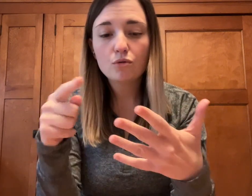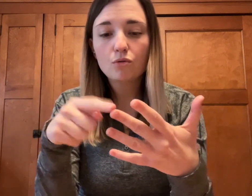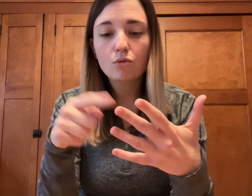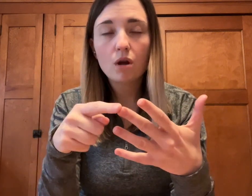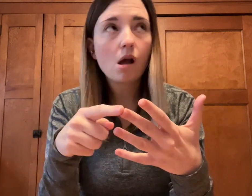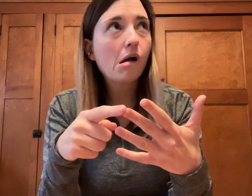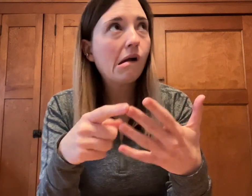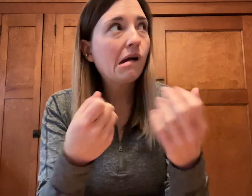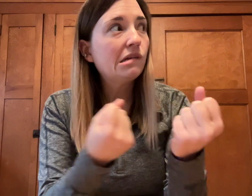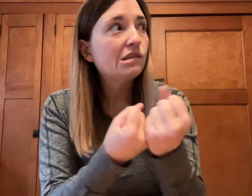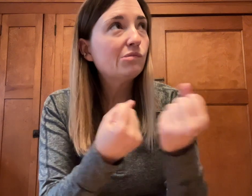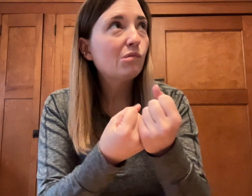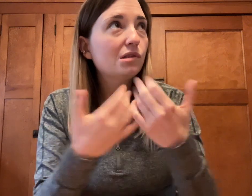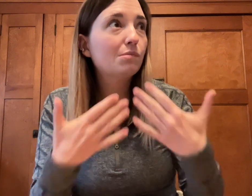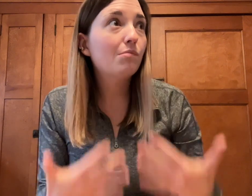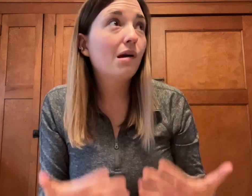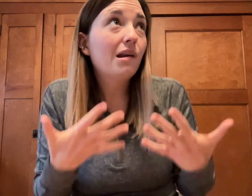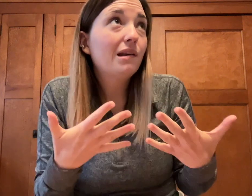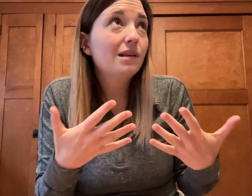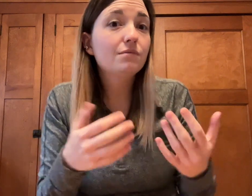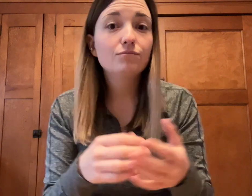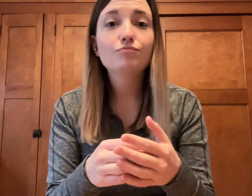body. It does.